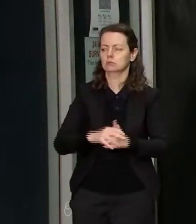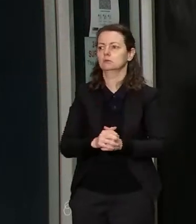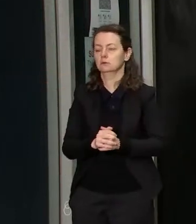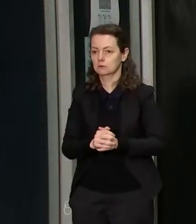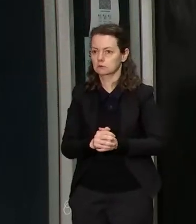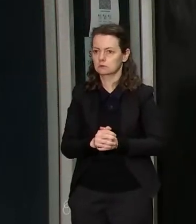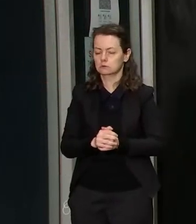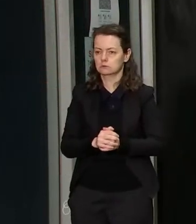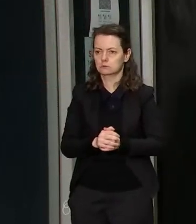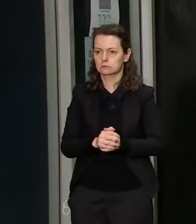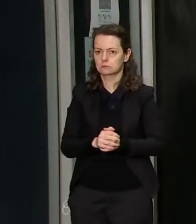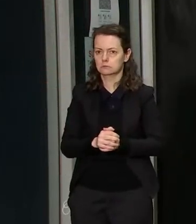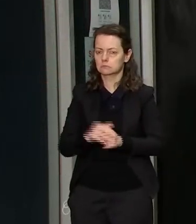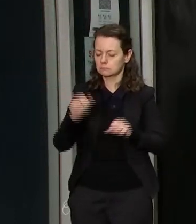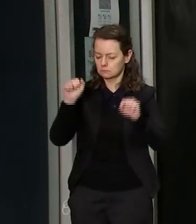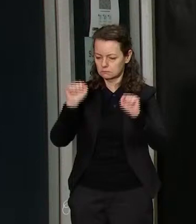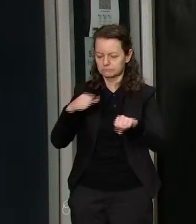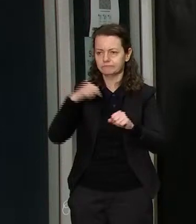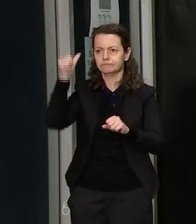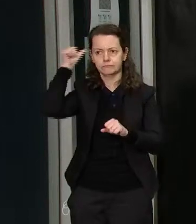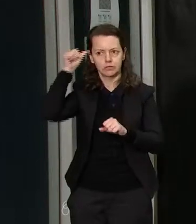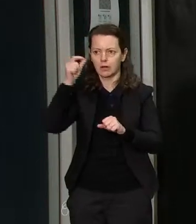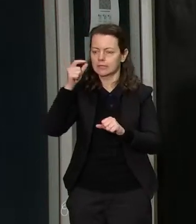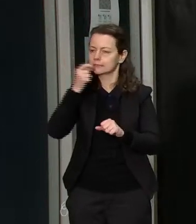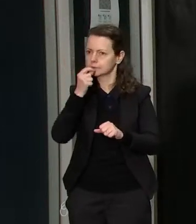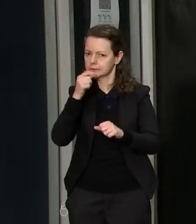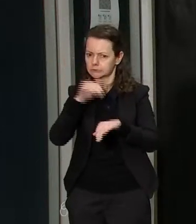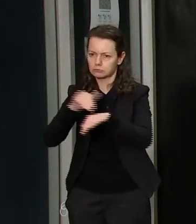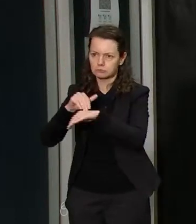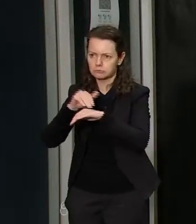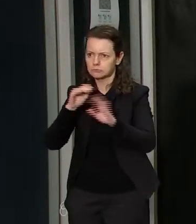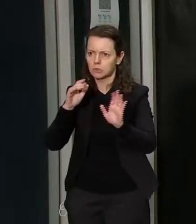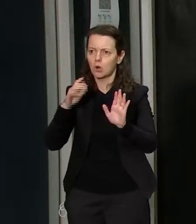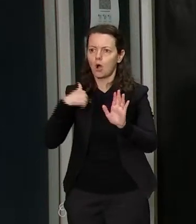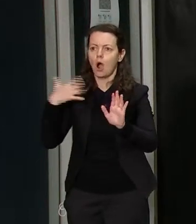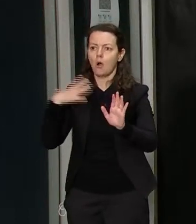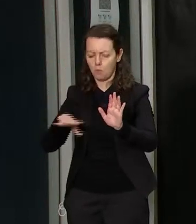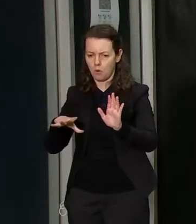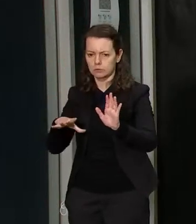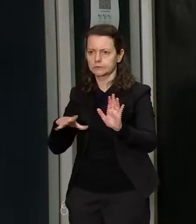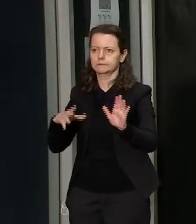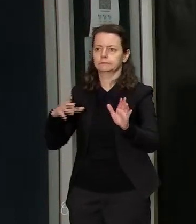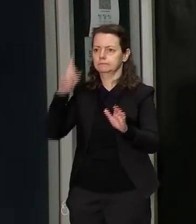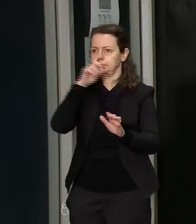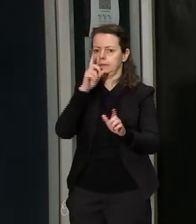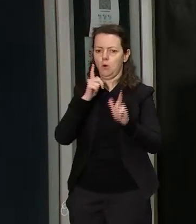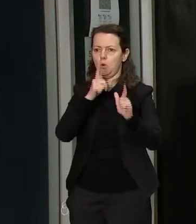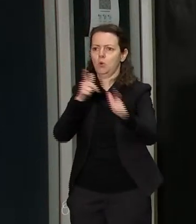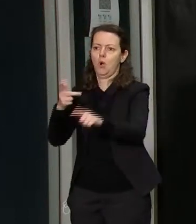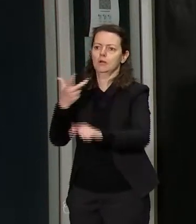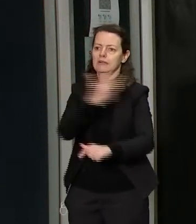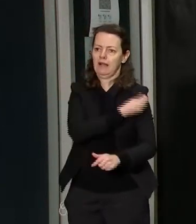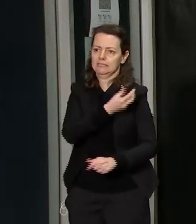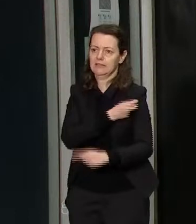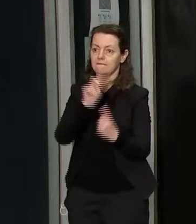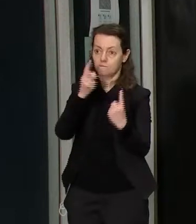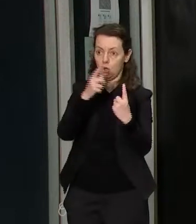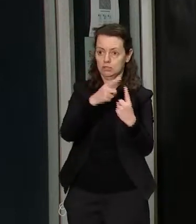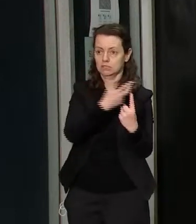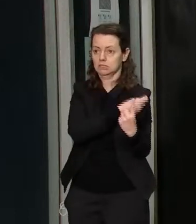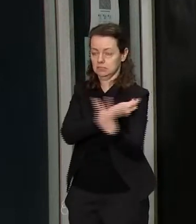can. We want that confidence in supply, so we can, with confidence, deliver the second doses,